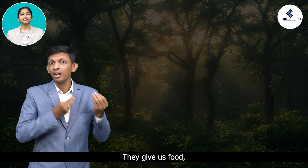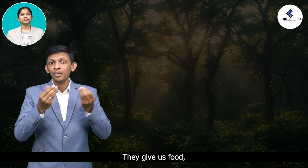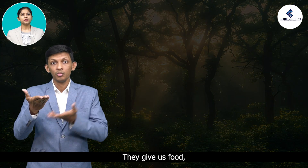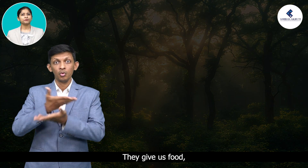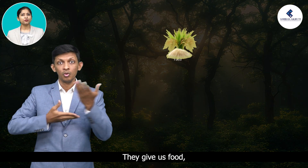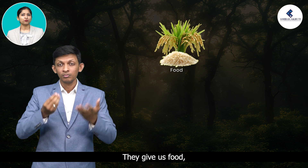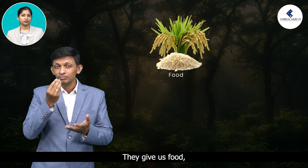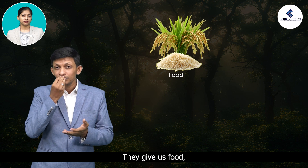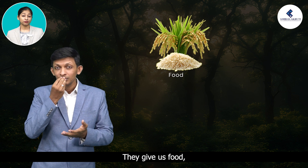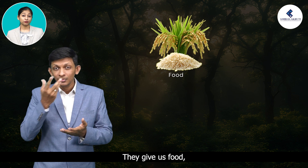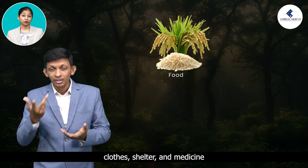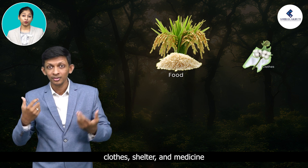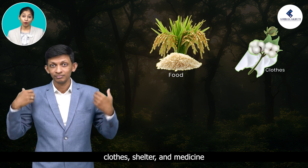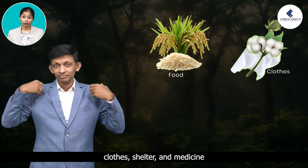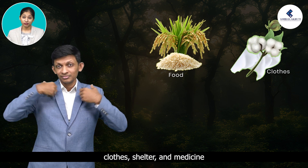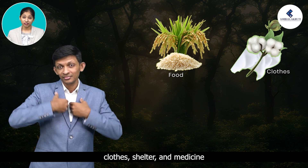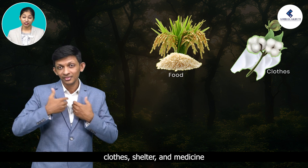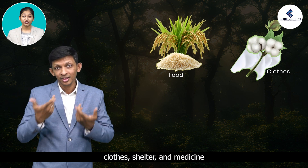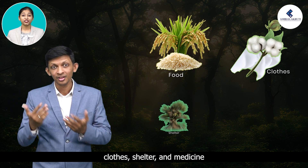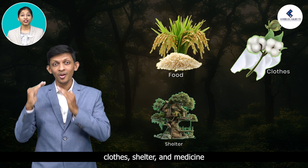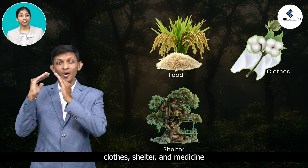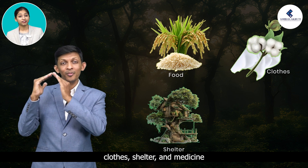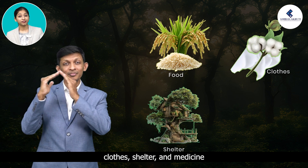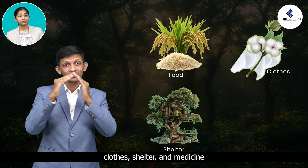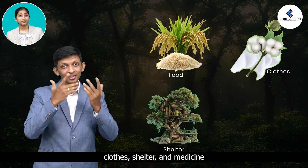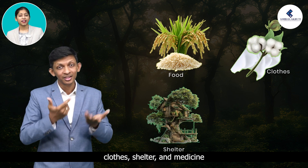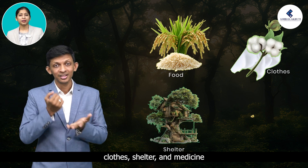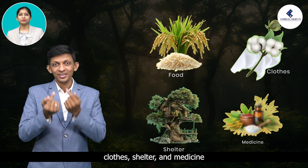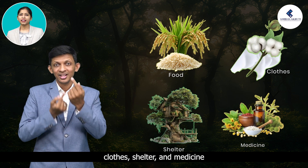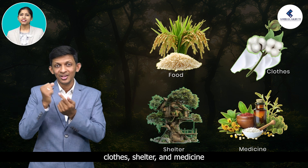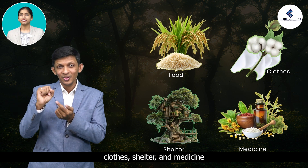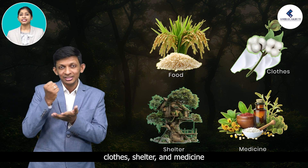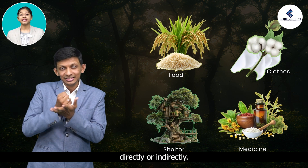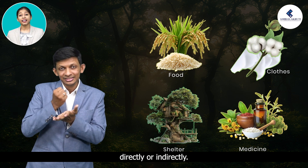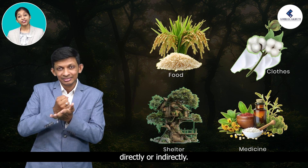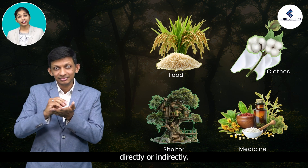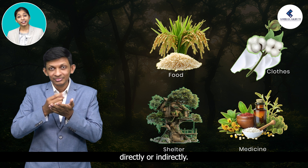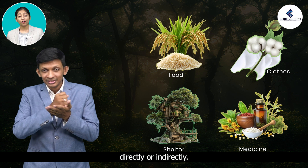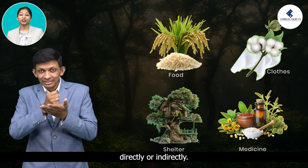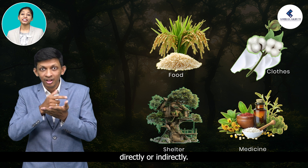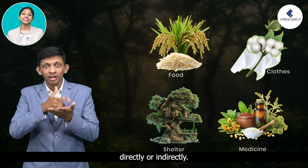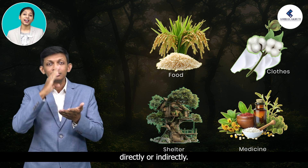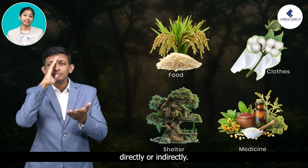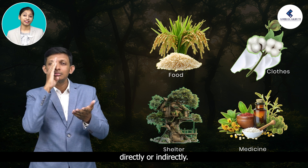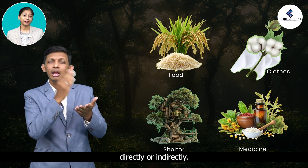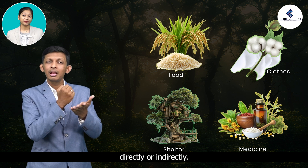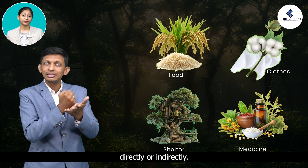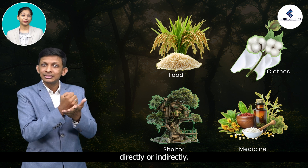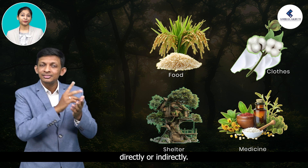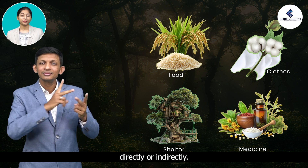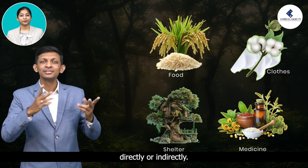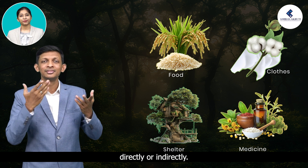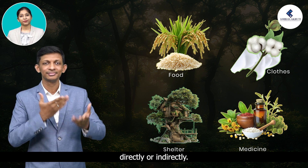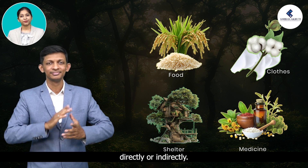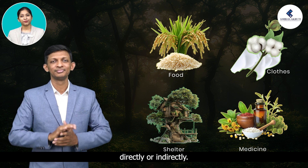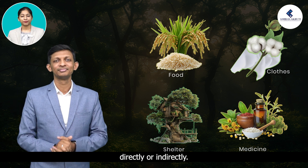They give us food, clothes, shelter, and medicine directly or indirectly.